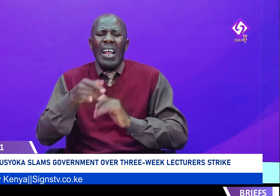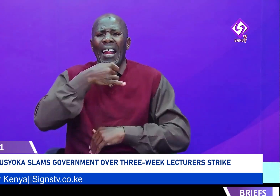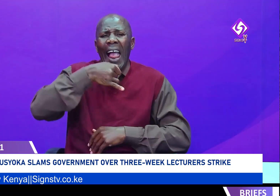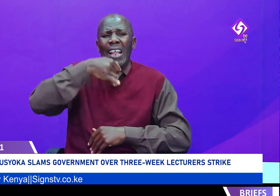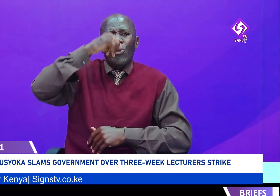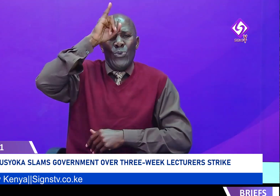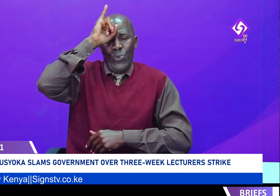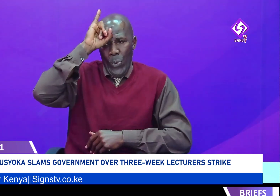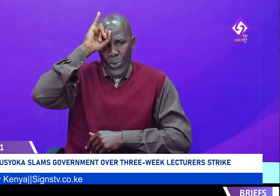negligence.